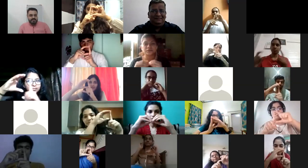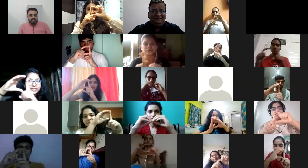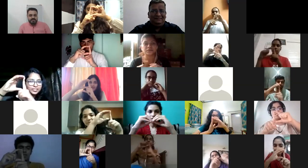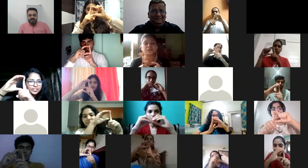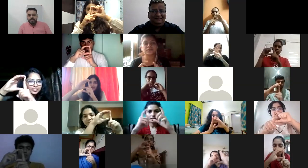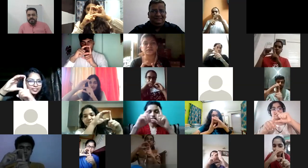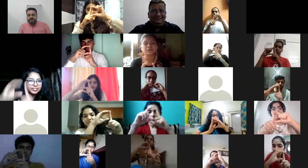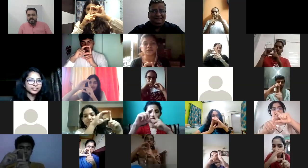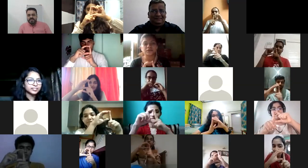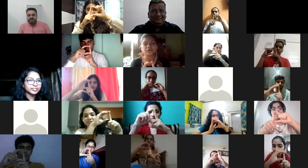alphabet G,